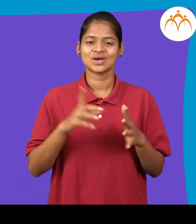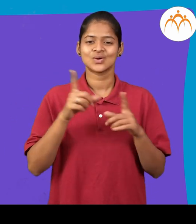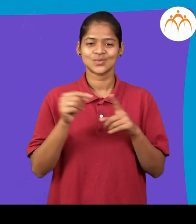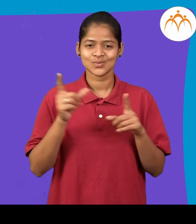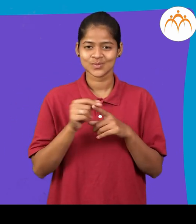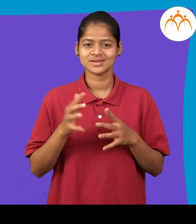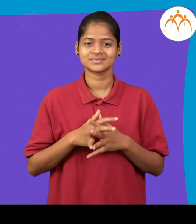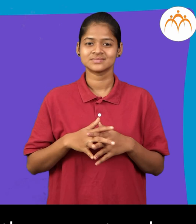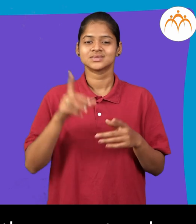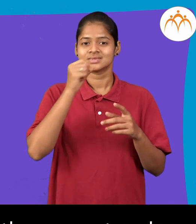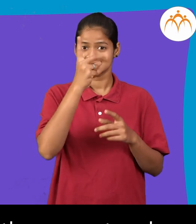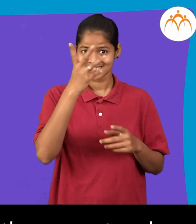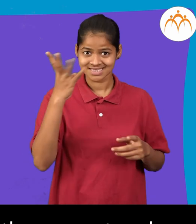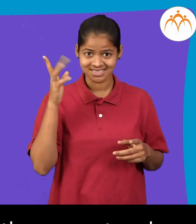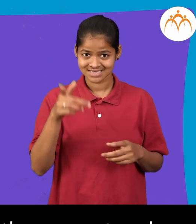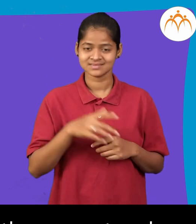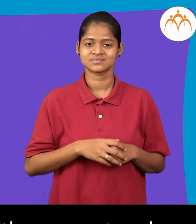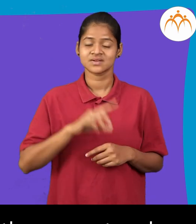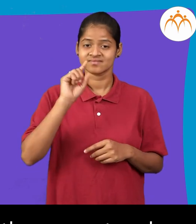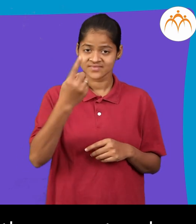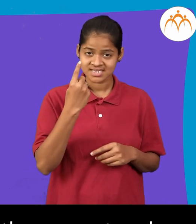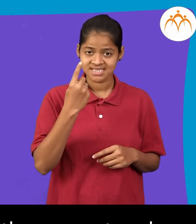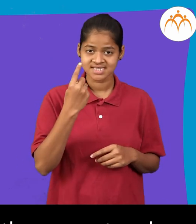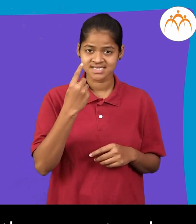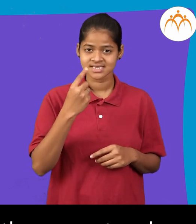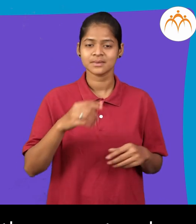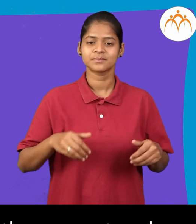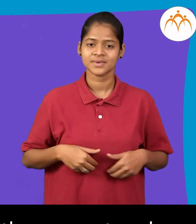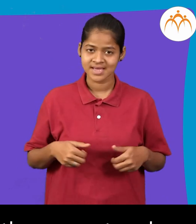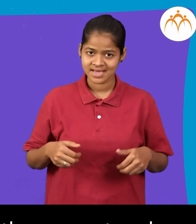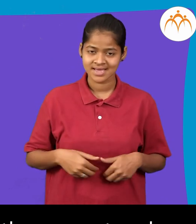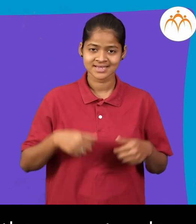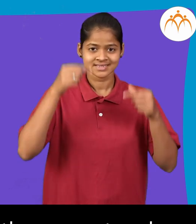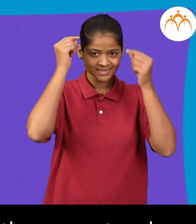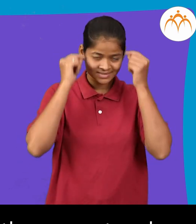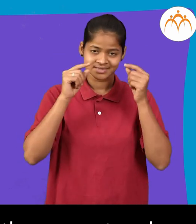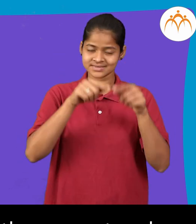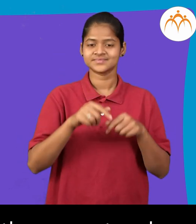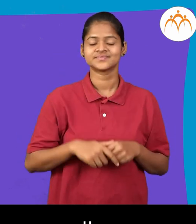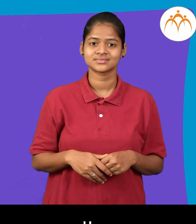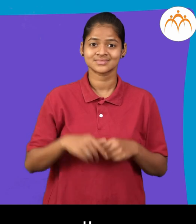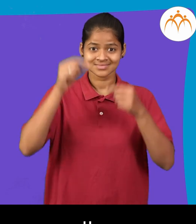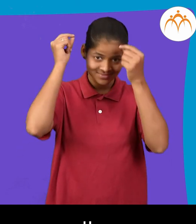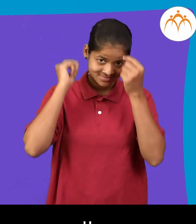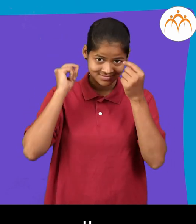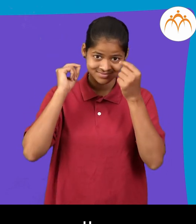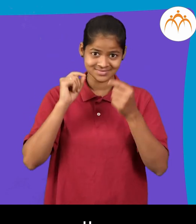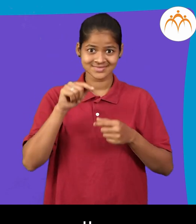arrange the following in the correct order the monkey and the